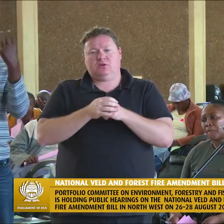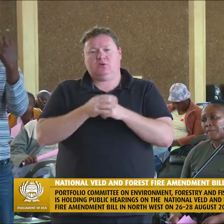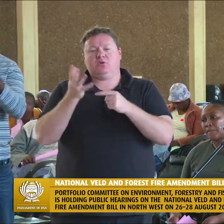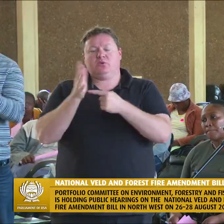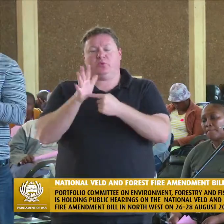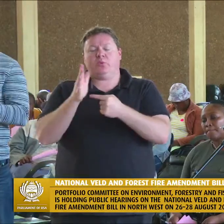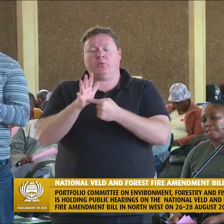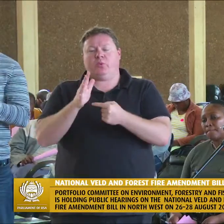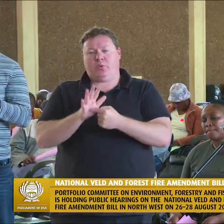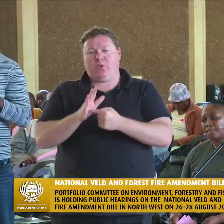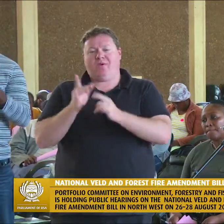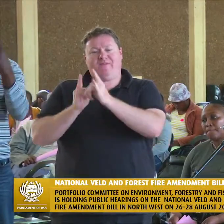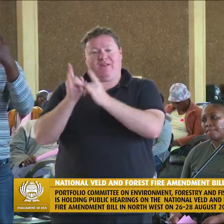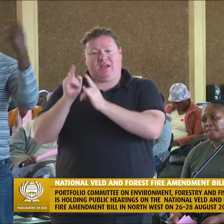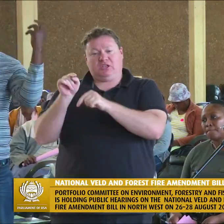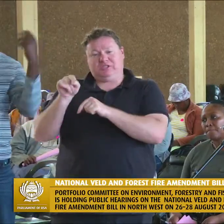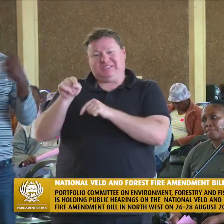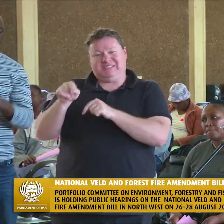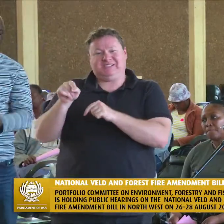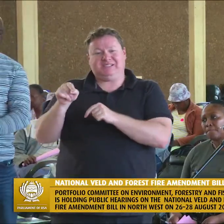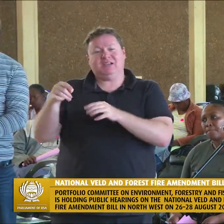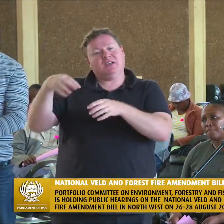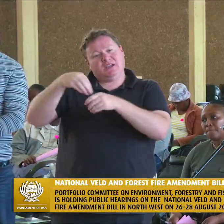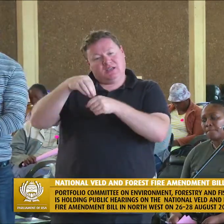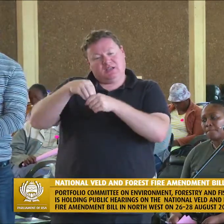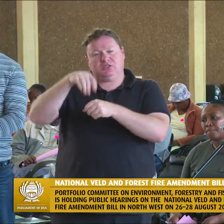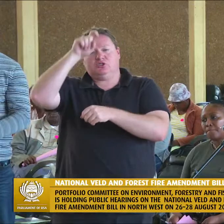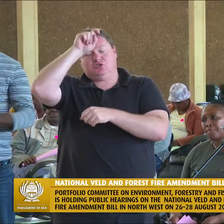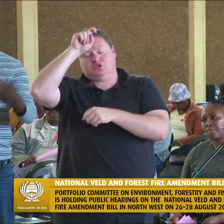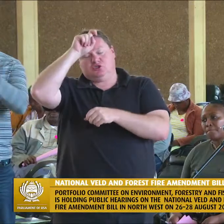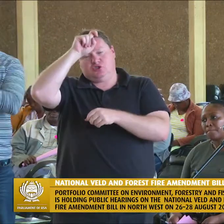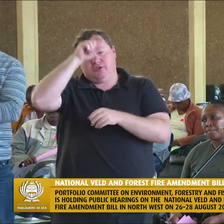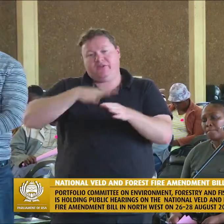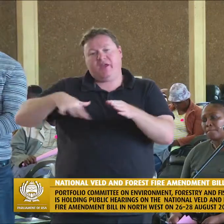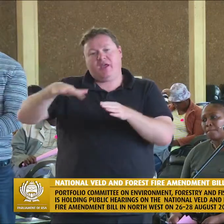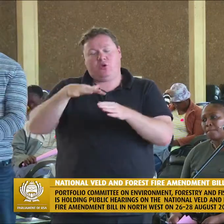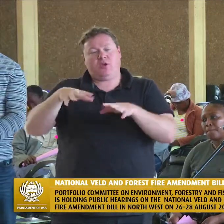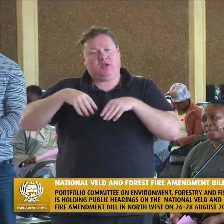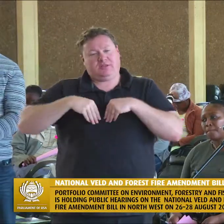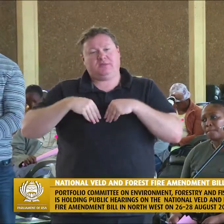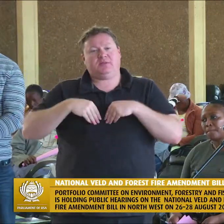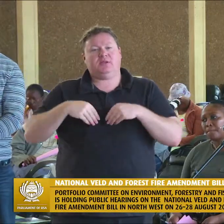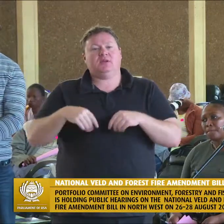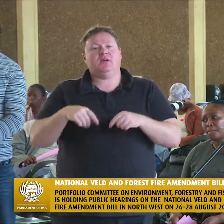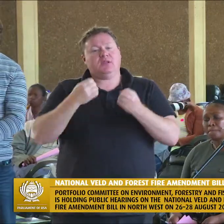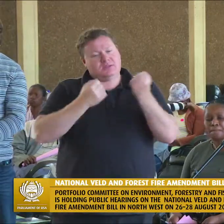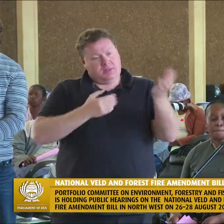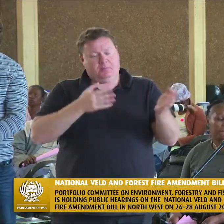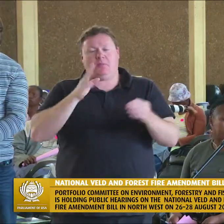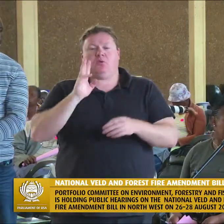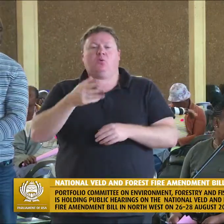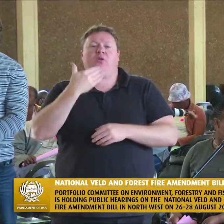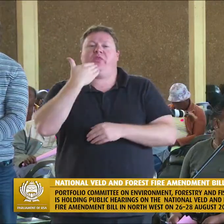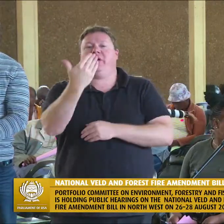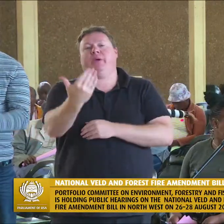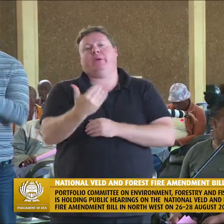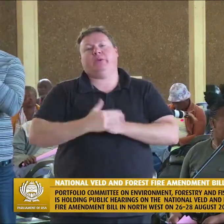villages falling under our chiefs in retail we will submit that i thank you